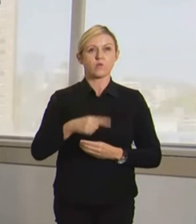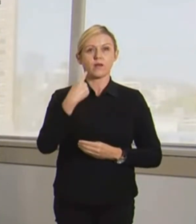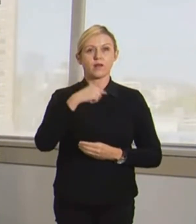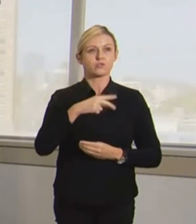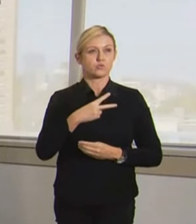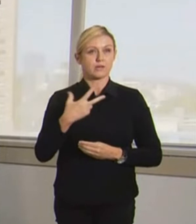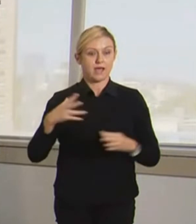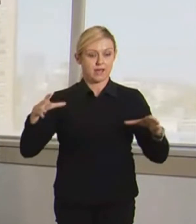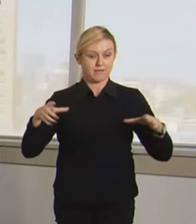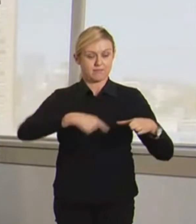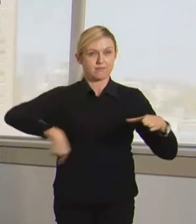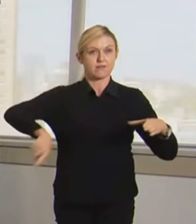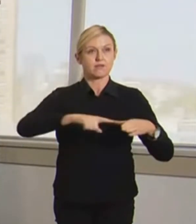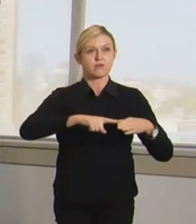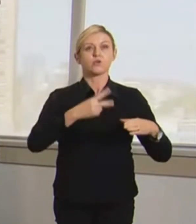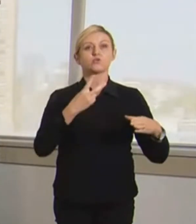243,128 is that